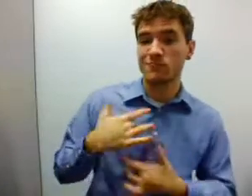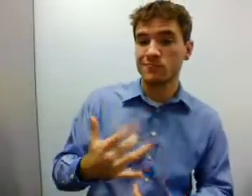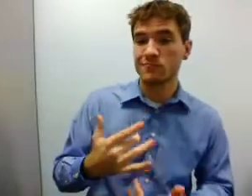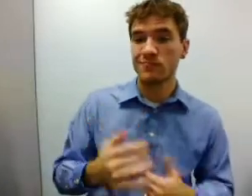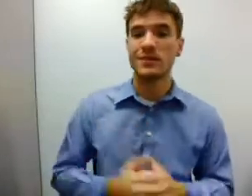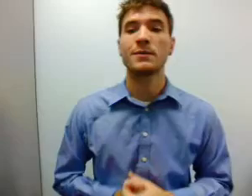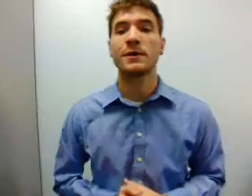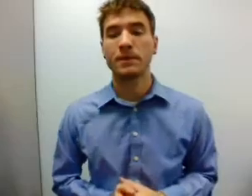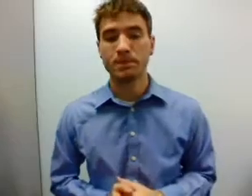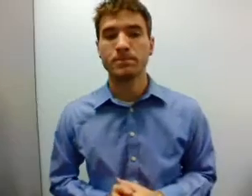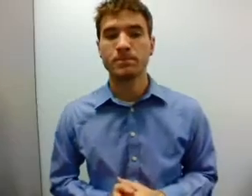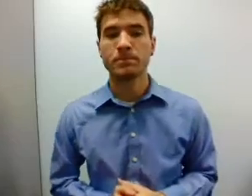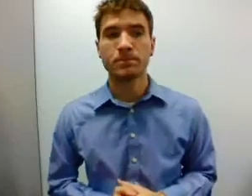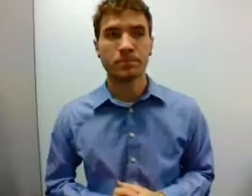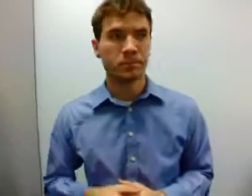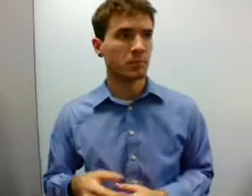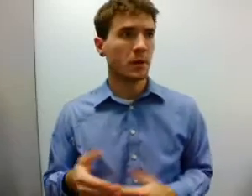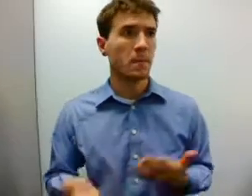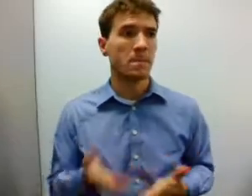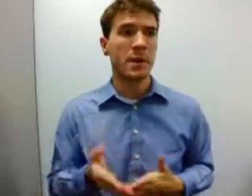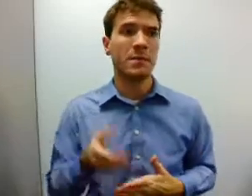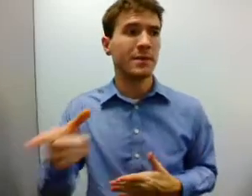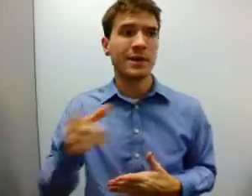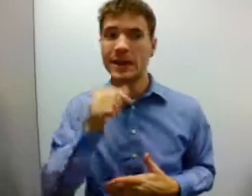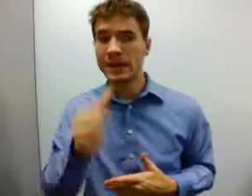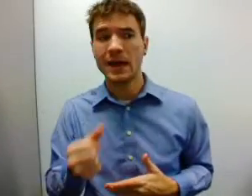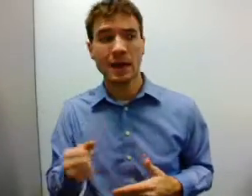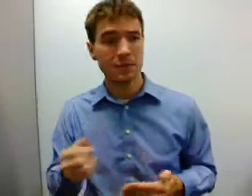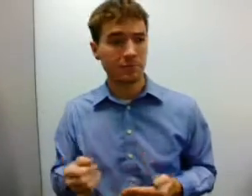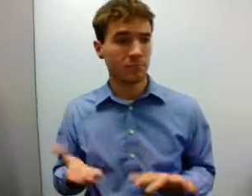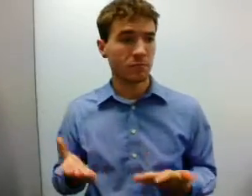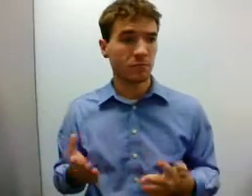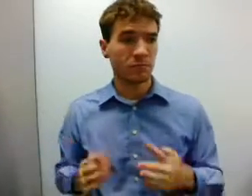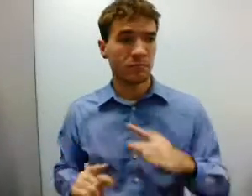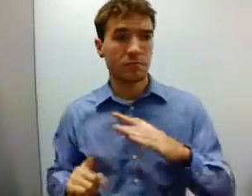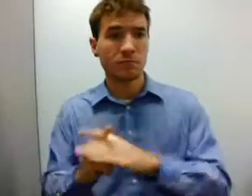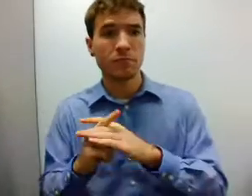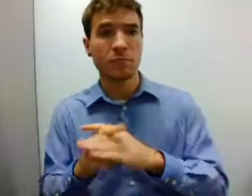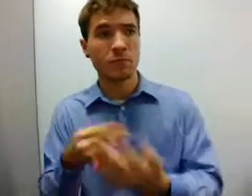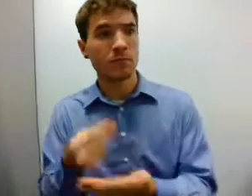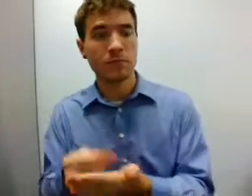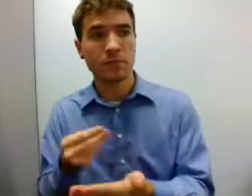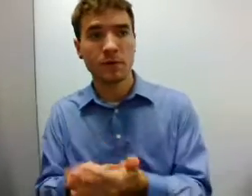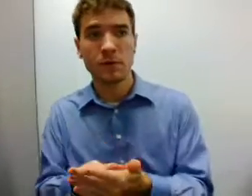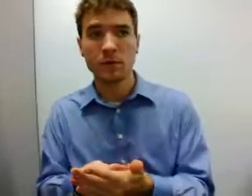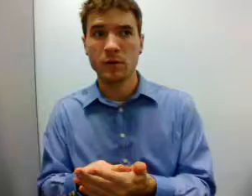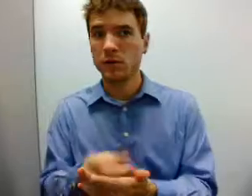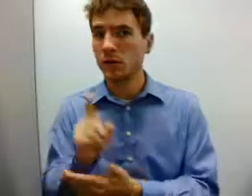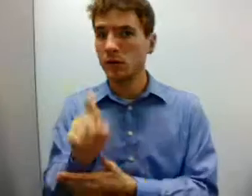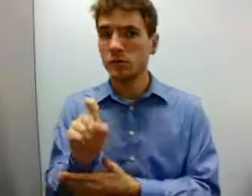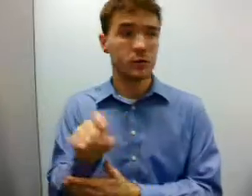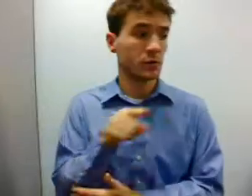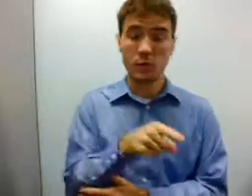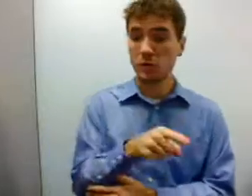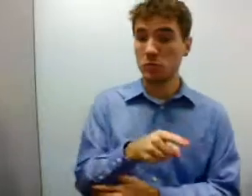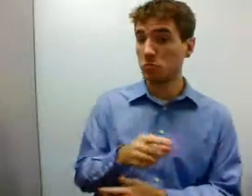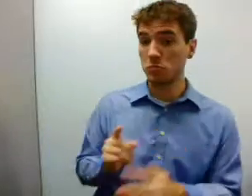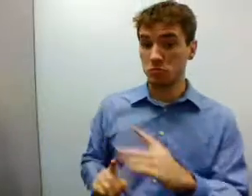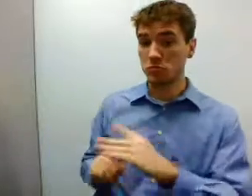get to know whether or not this job even is a good fit. And I always tell people, become the superstar to this person first. And then you're in a much better place to